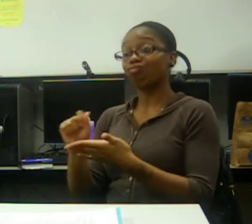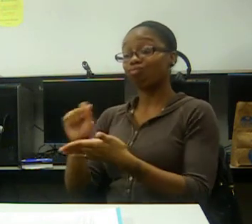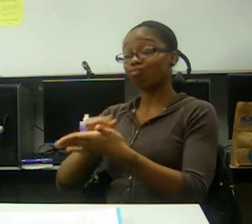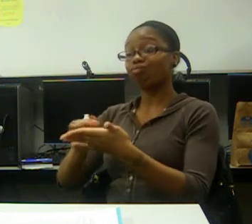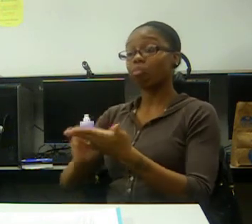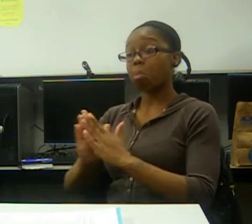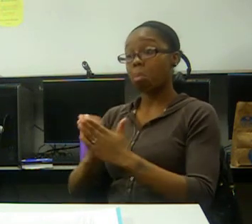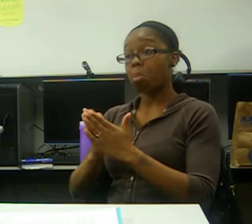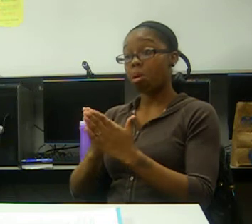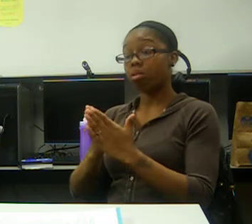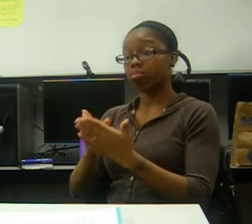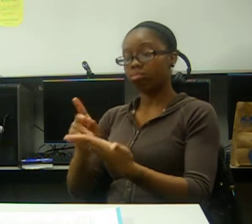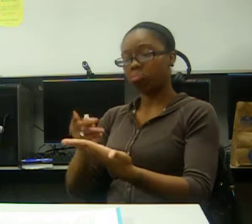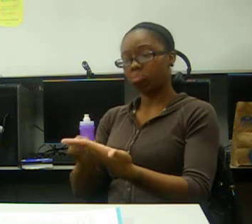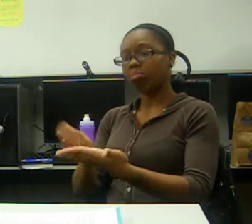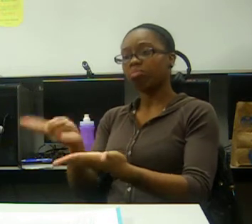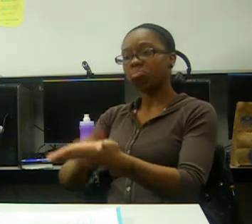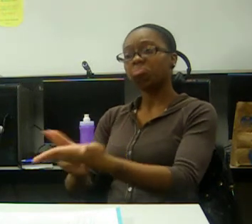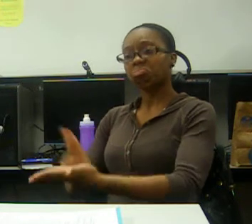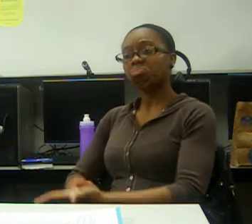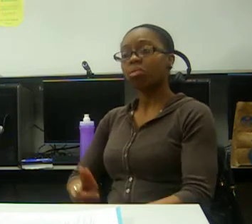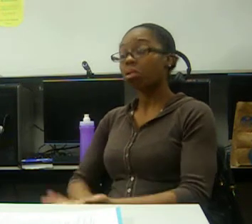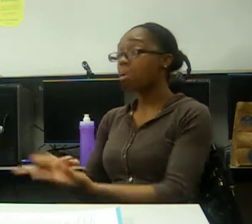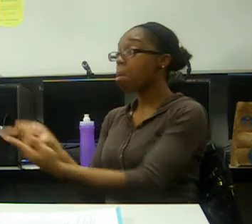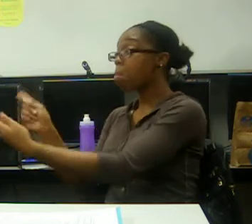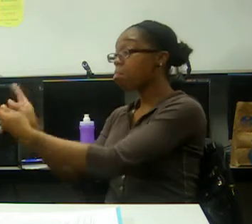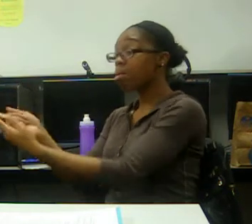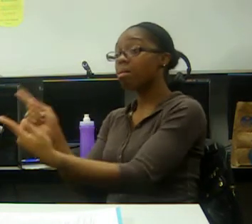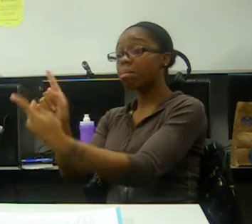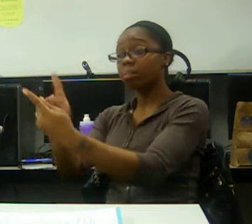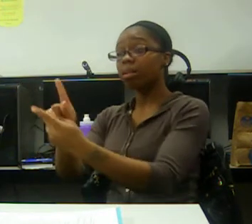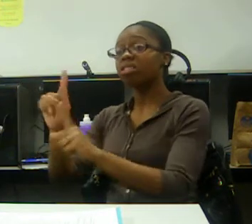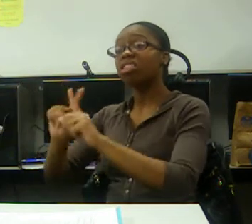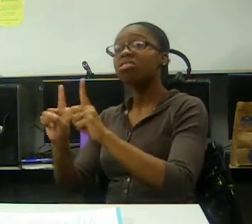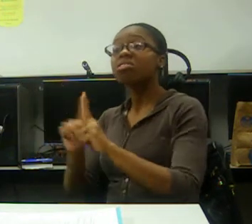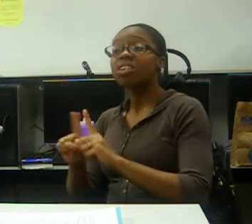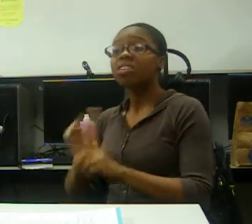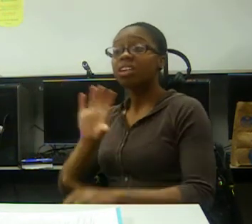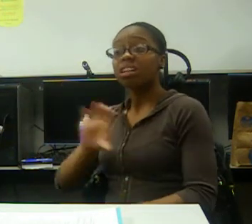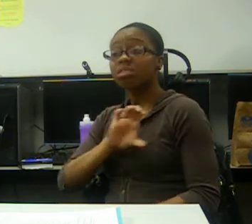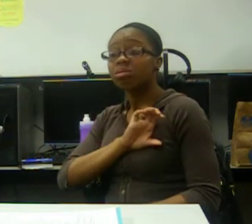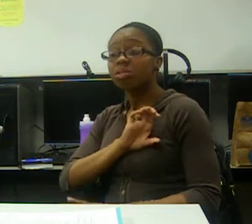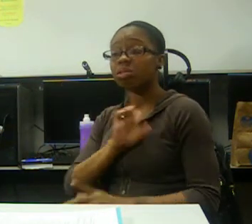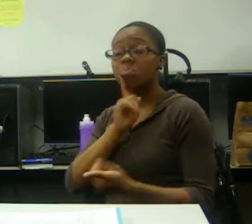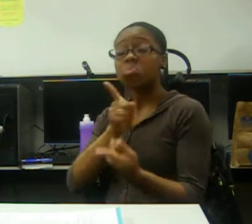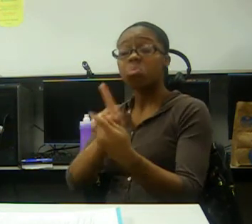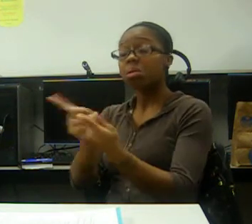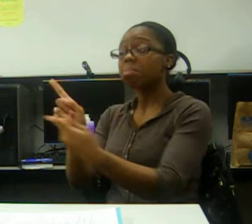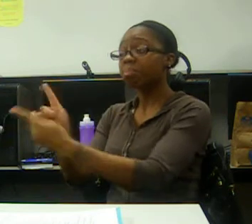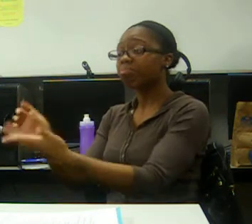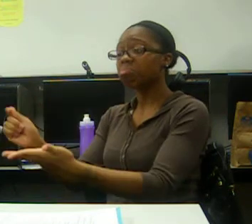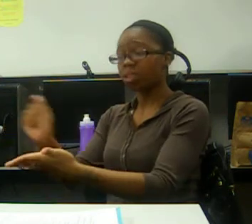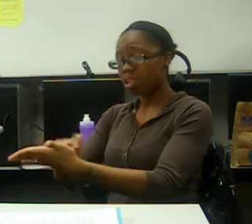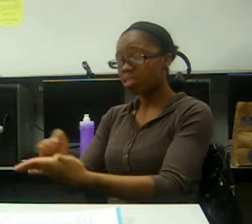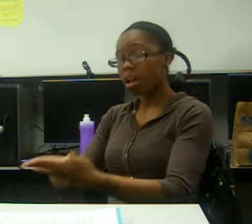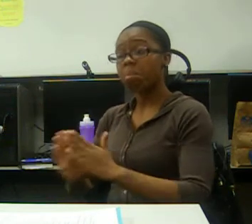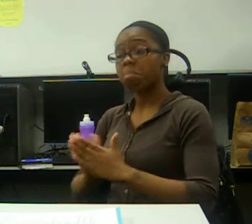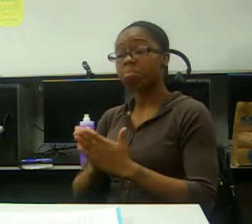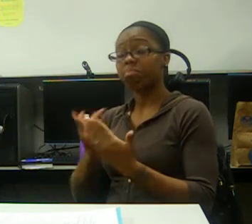met the characters, we could kind of get their autographs. And I remember that was my very first experience